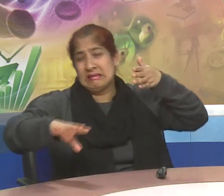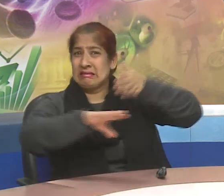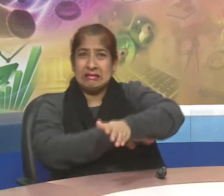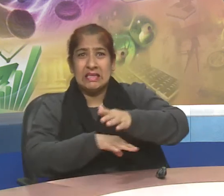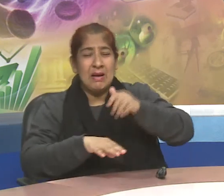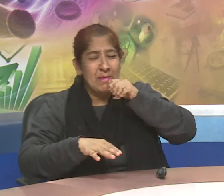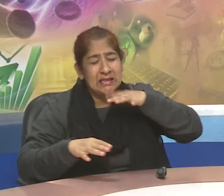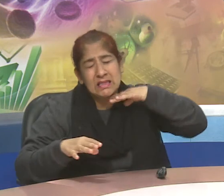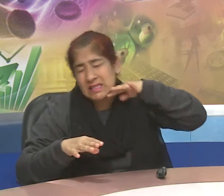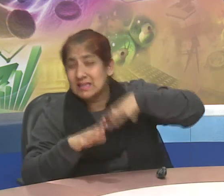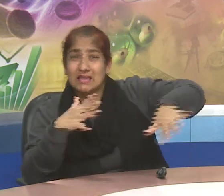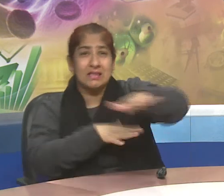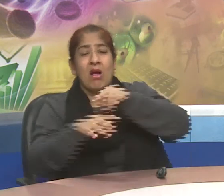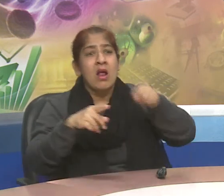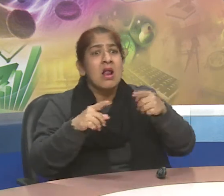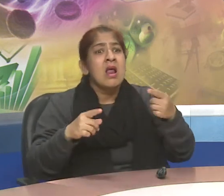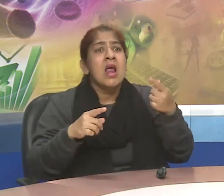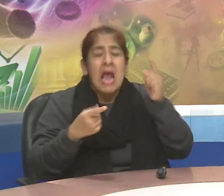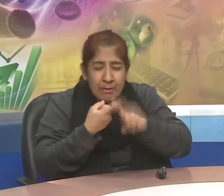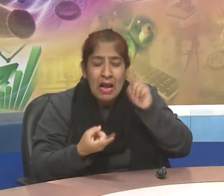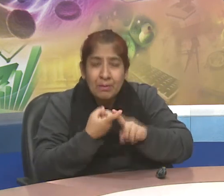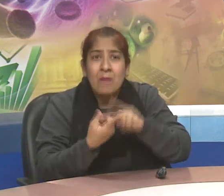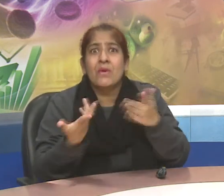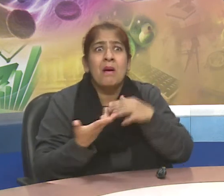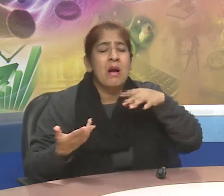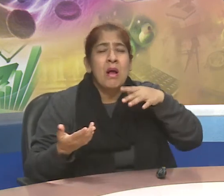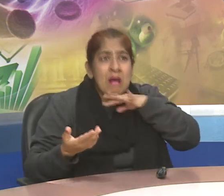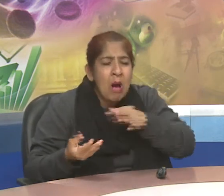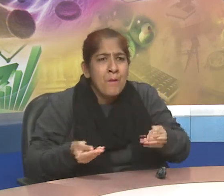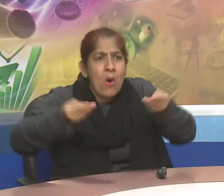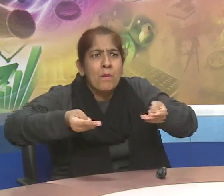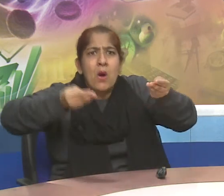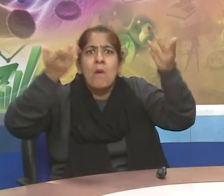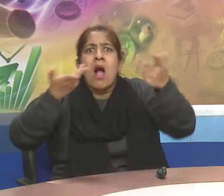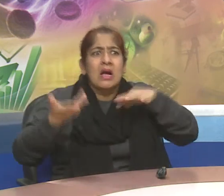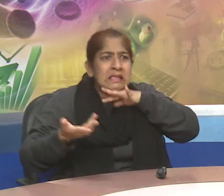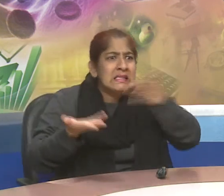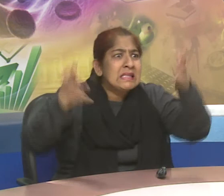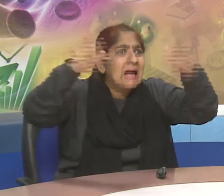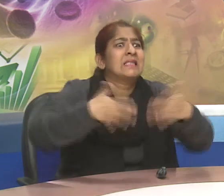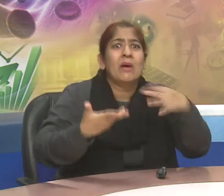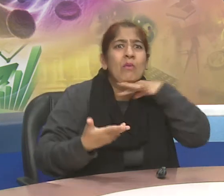what are the effects of water pollution?